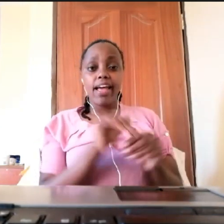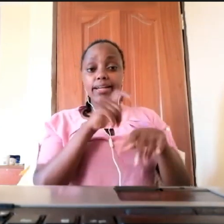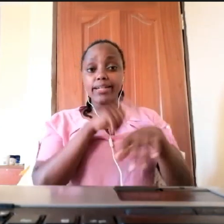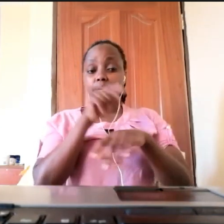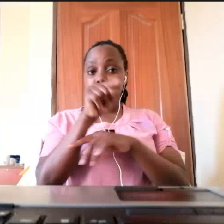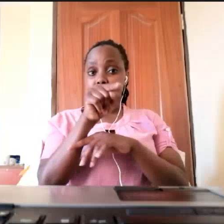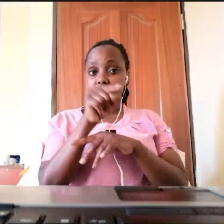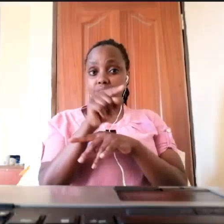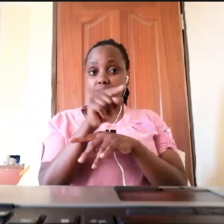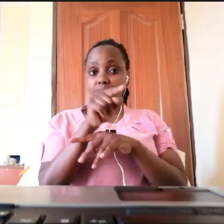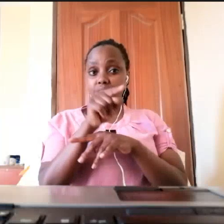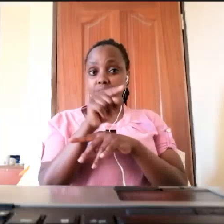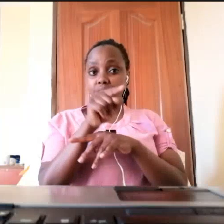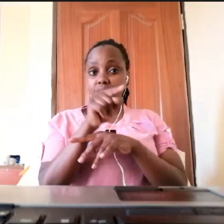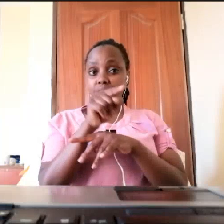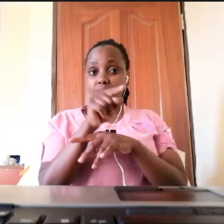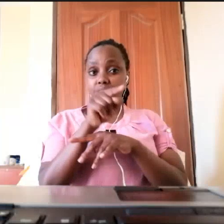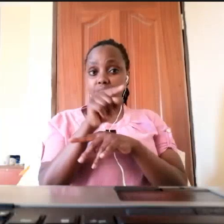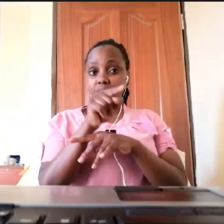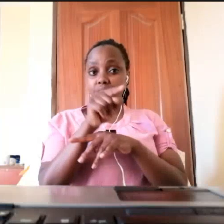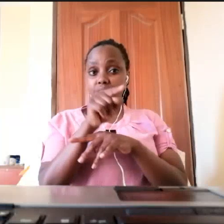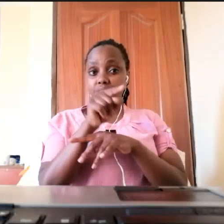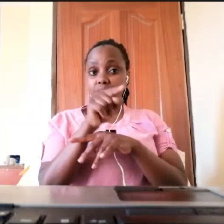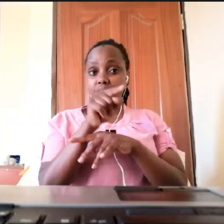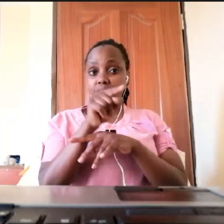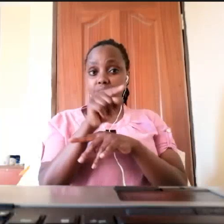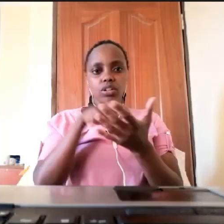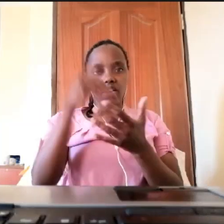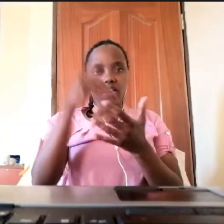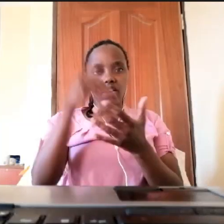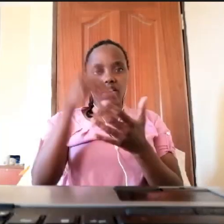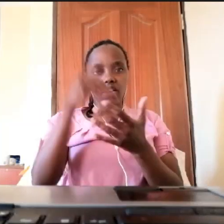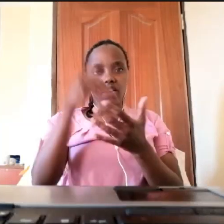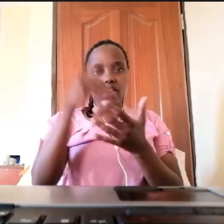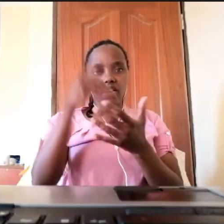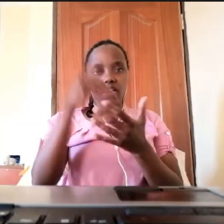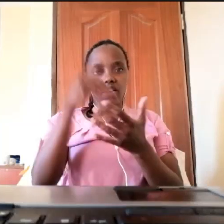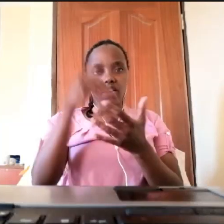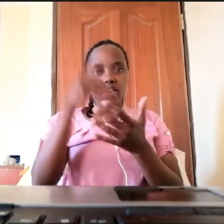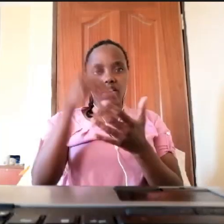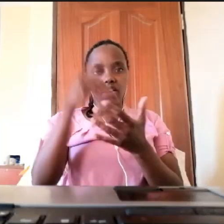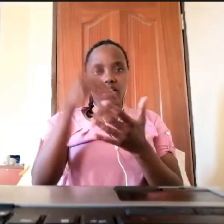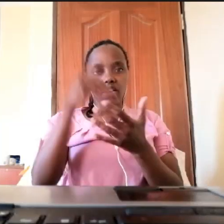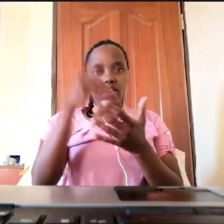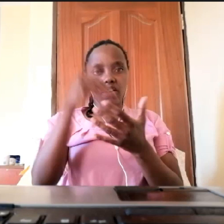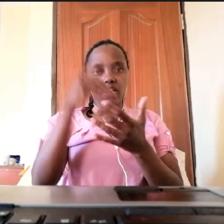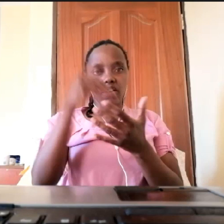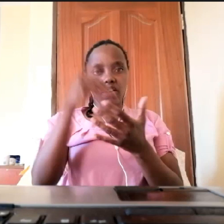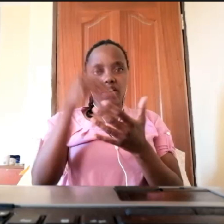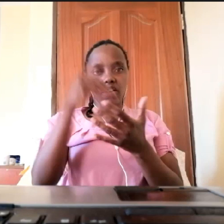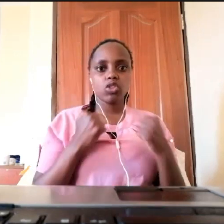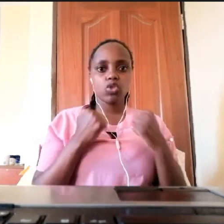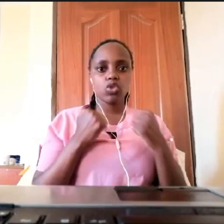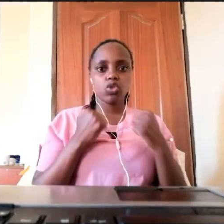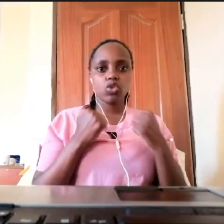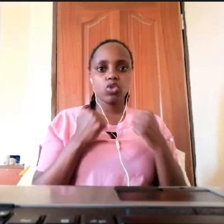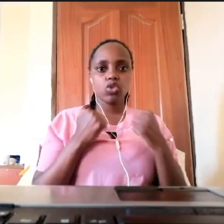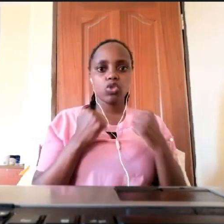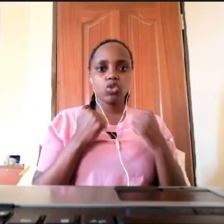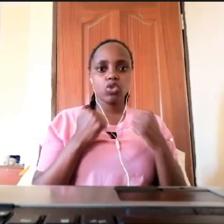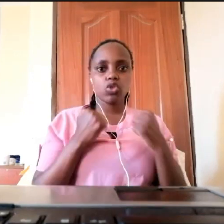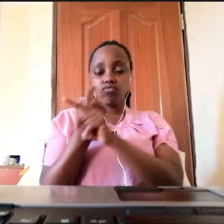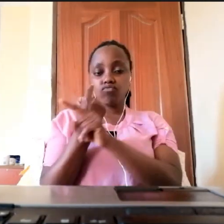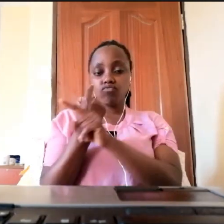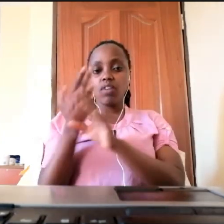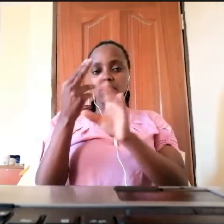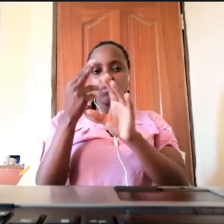While this is what I want to raise with regards to the content of the complementary report, I'd strongly recommend that CSOs actually